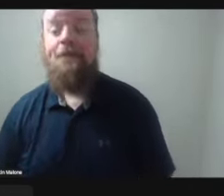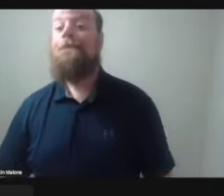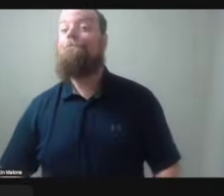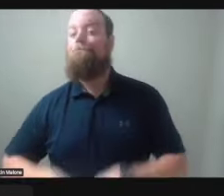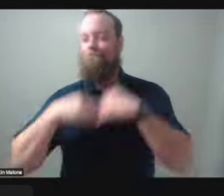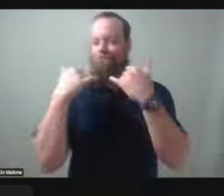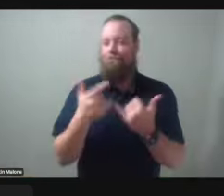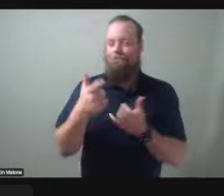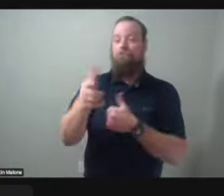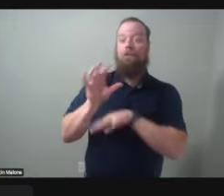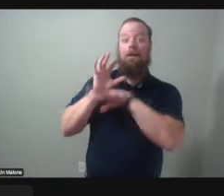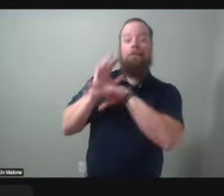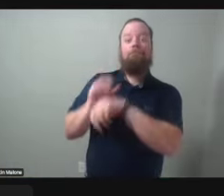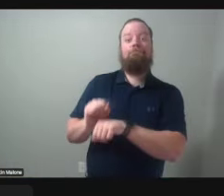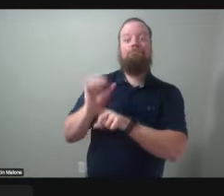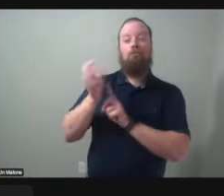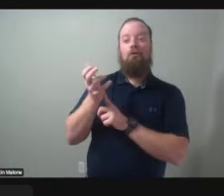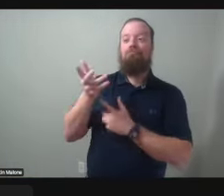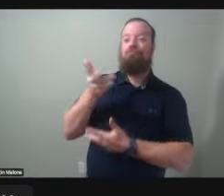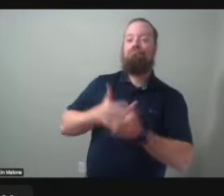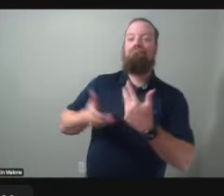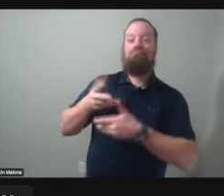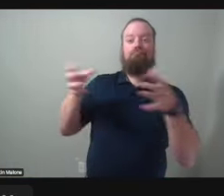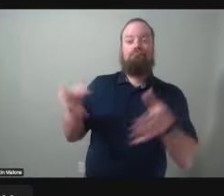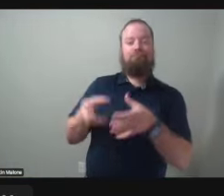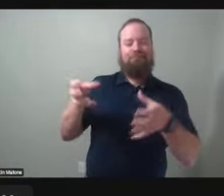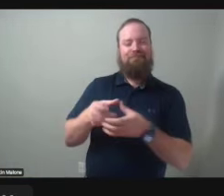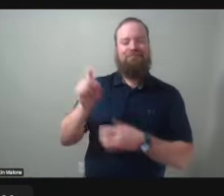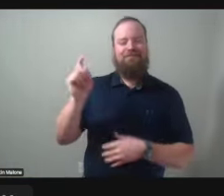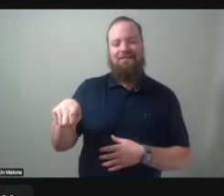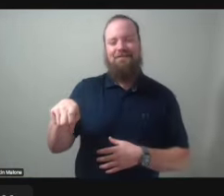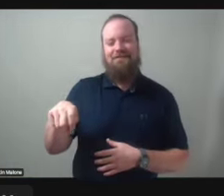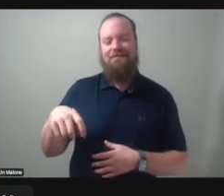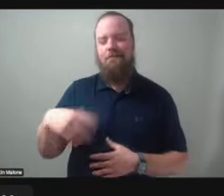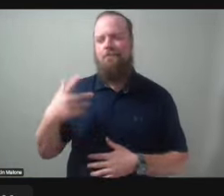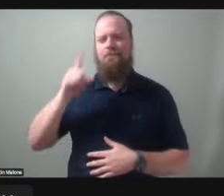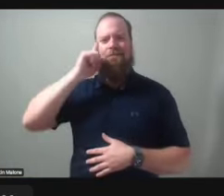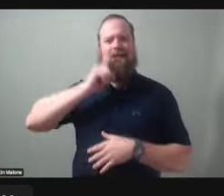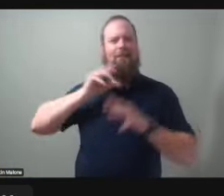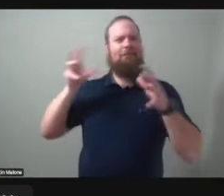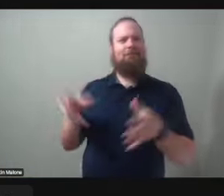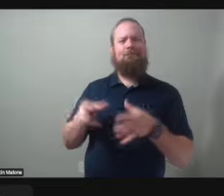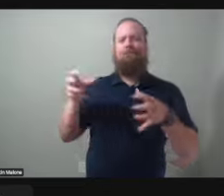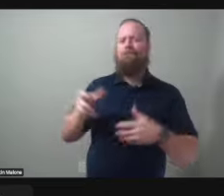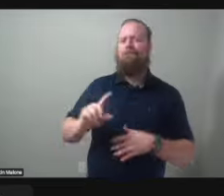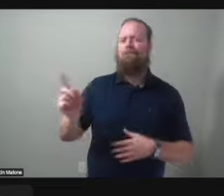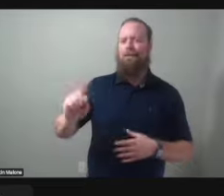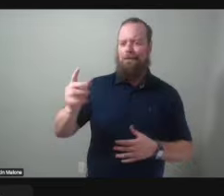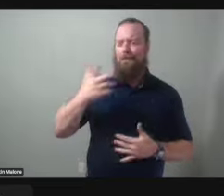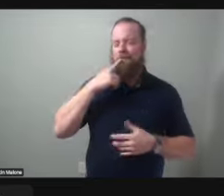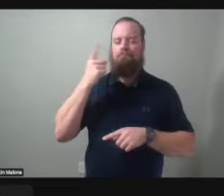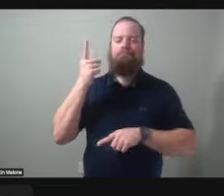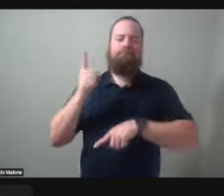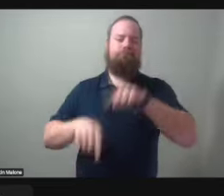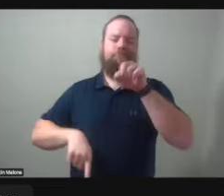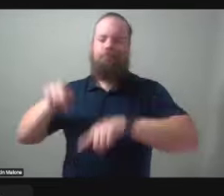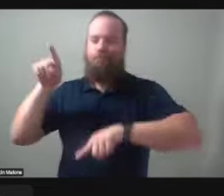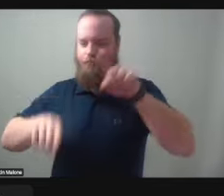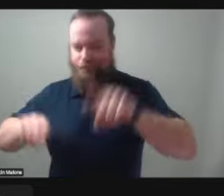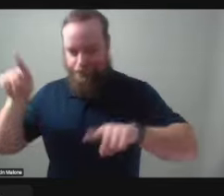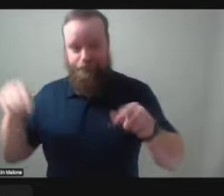was in that second experience where he was one of only two deaf people in his whole public school district.